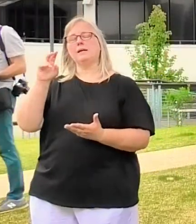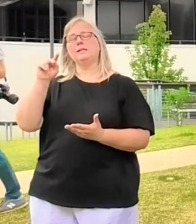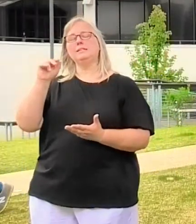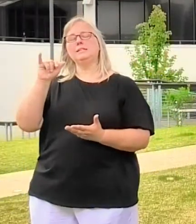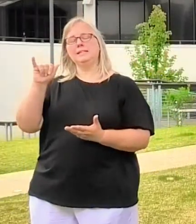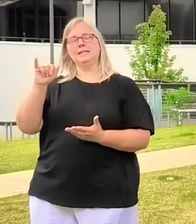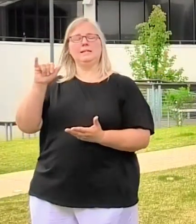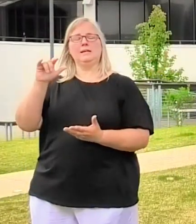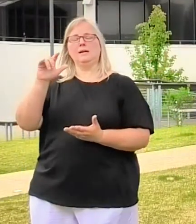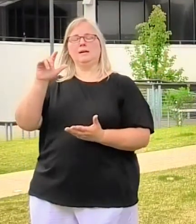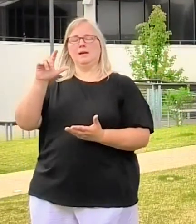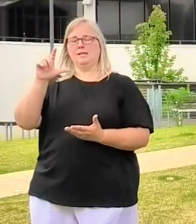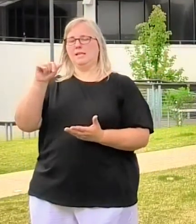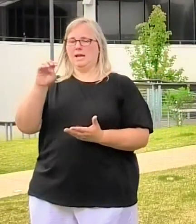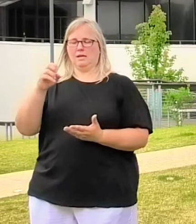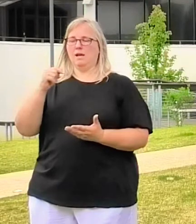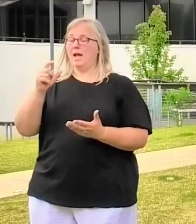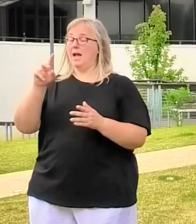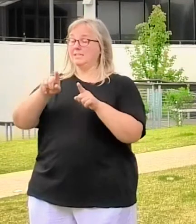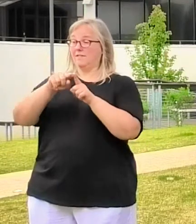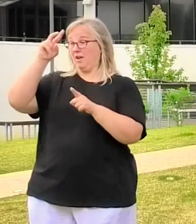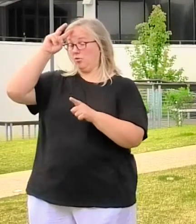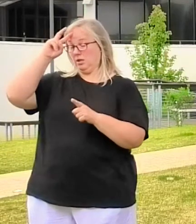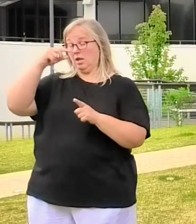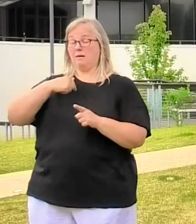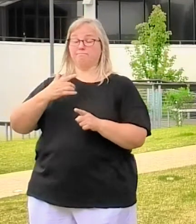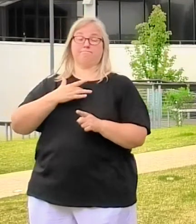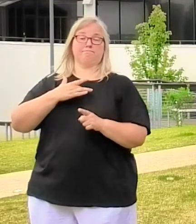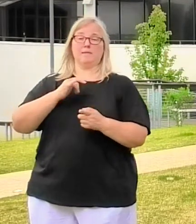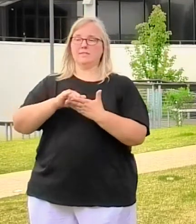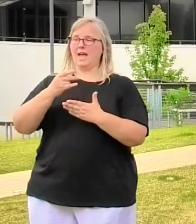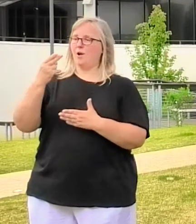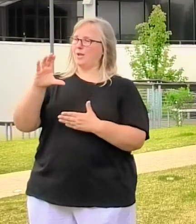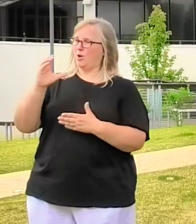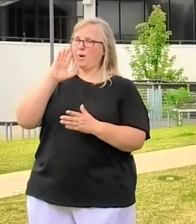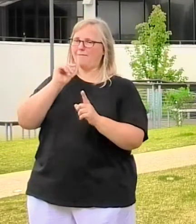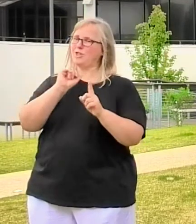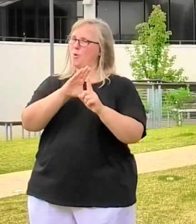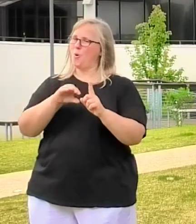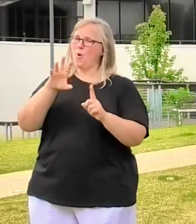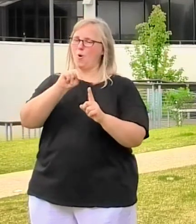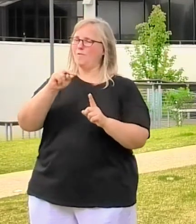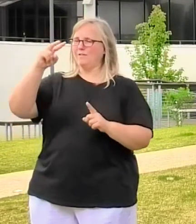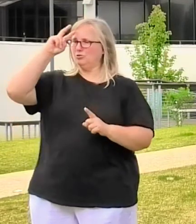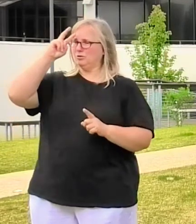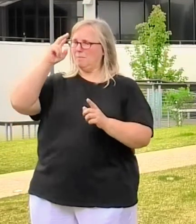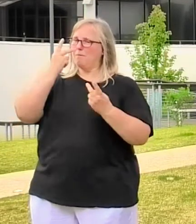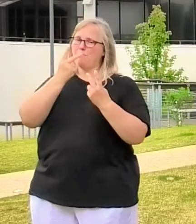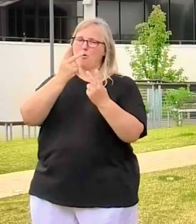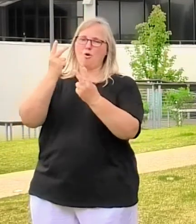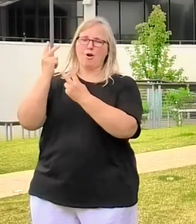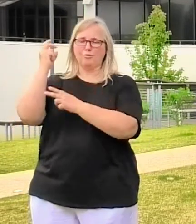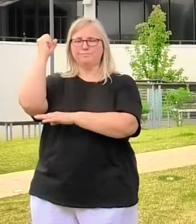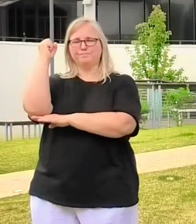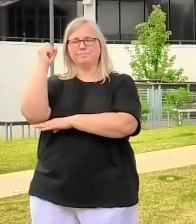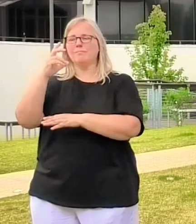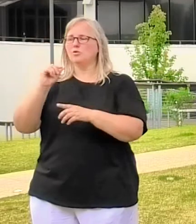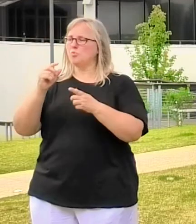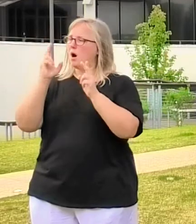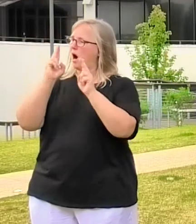I am touched that Howard County will have its own Veterans Memorial to honor the service of the Howard